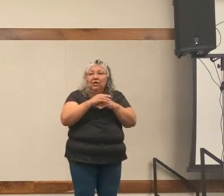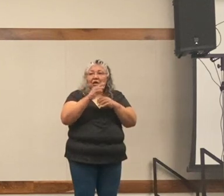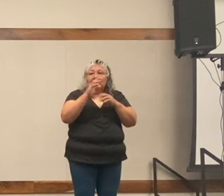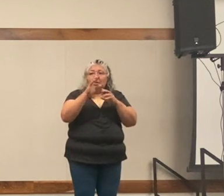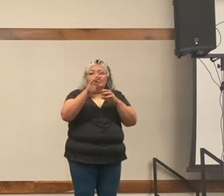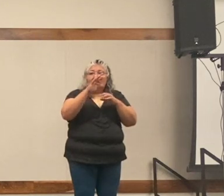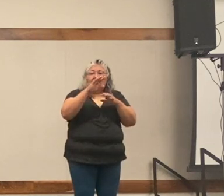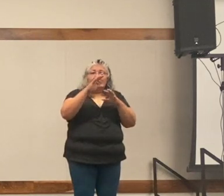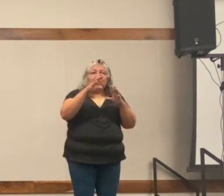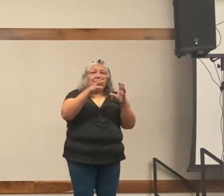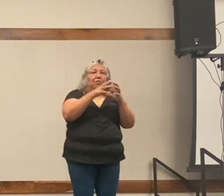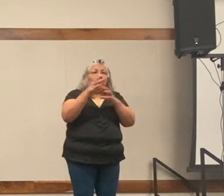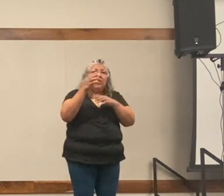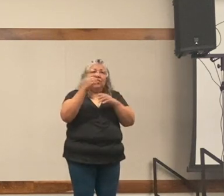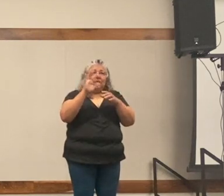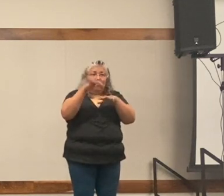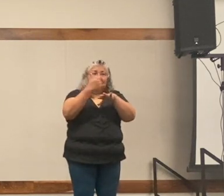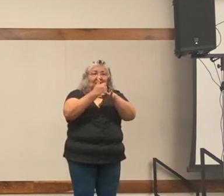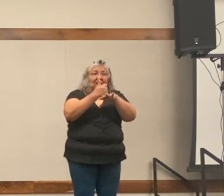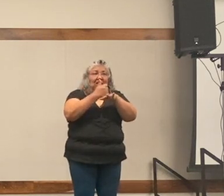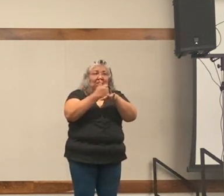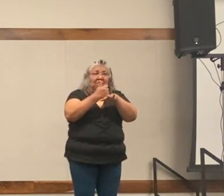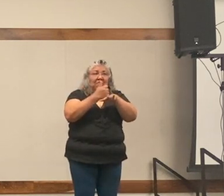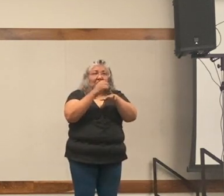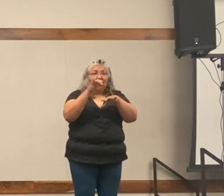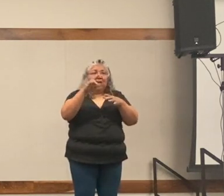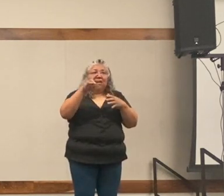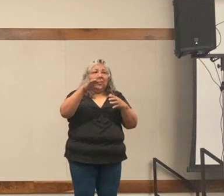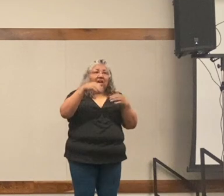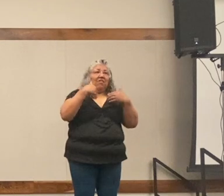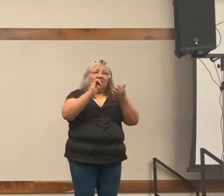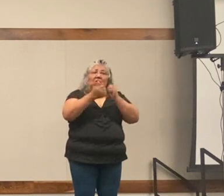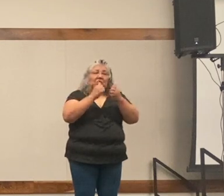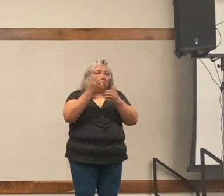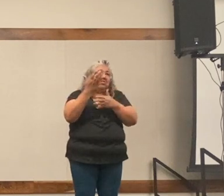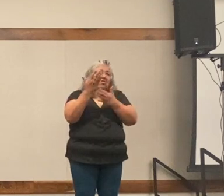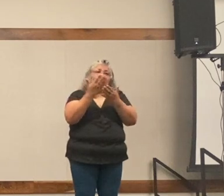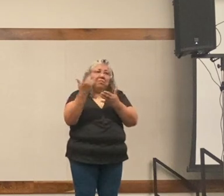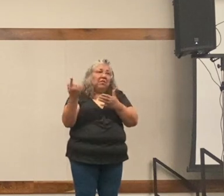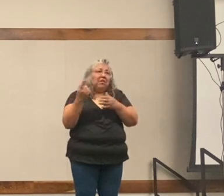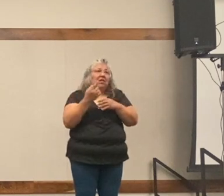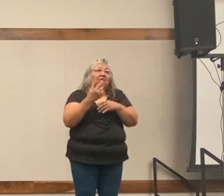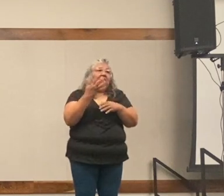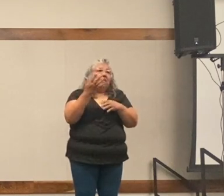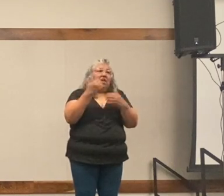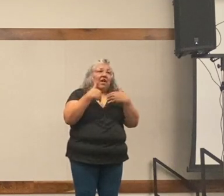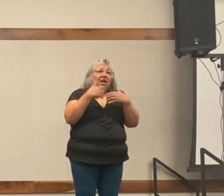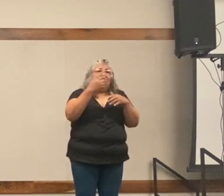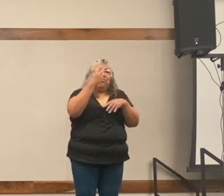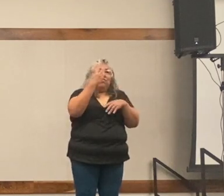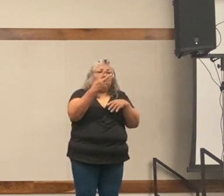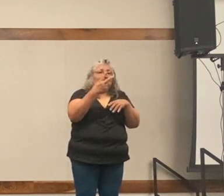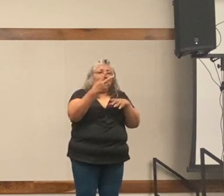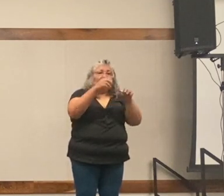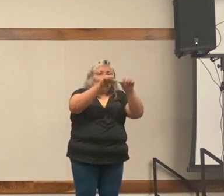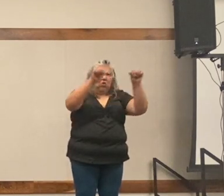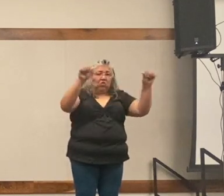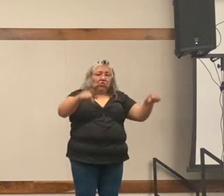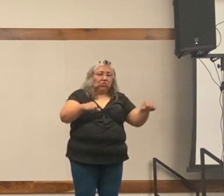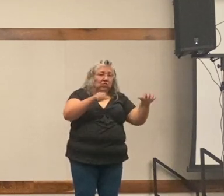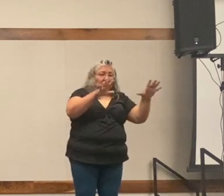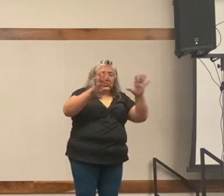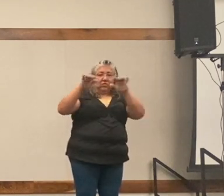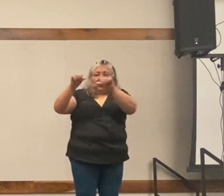And here they are, and they are setting up, they're having like a competition or something. And so they're setting up two altars, right? And they got